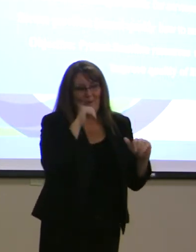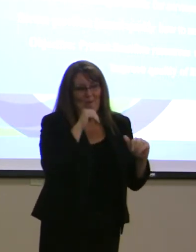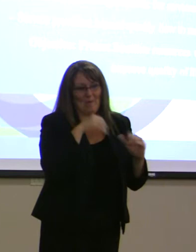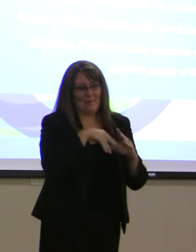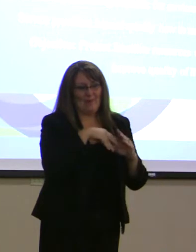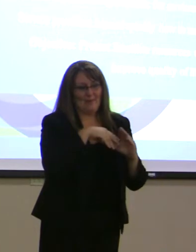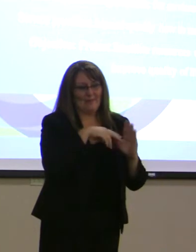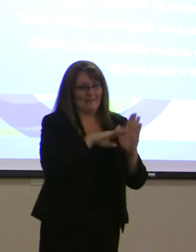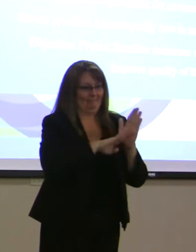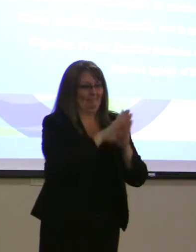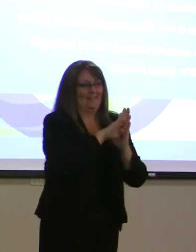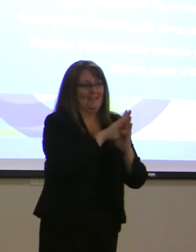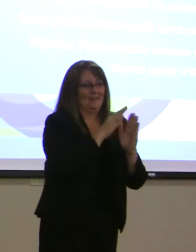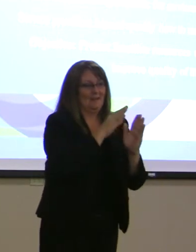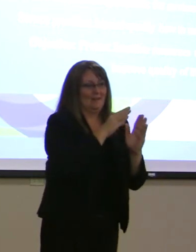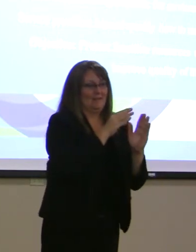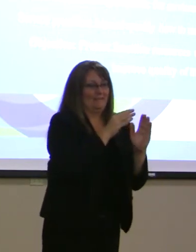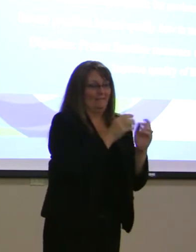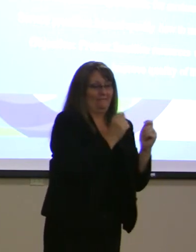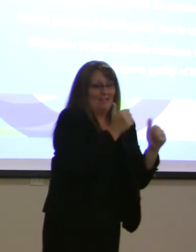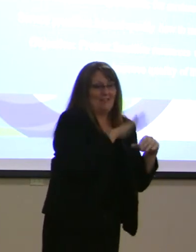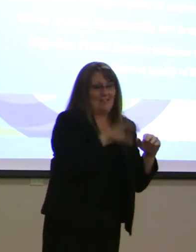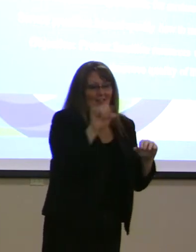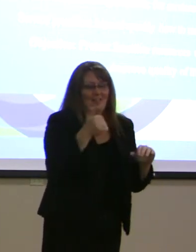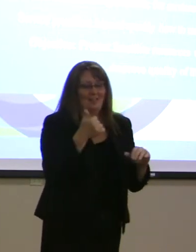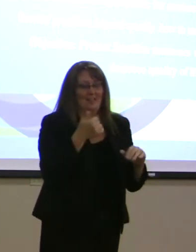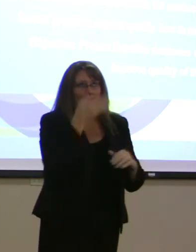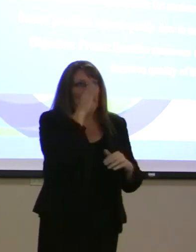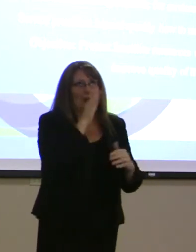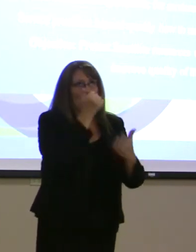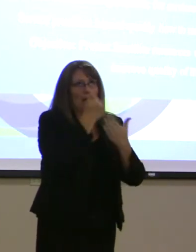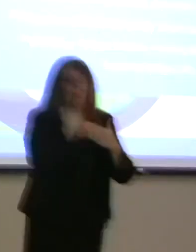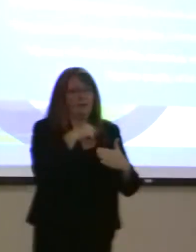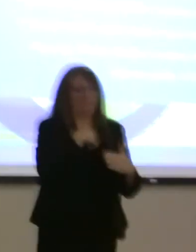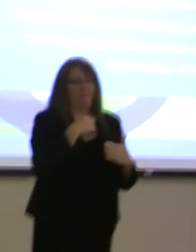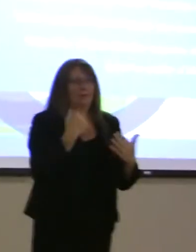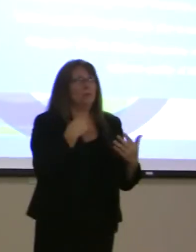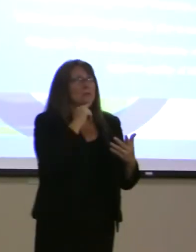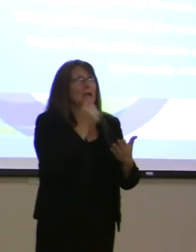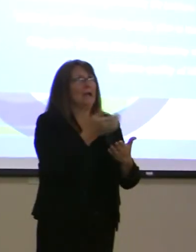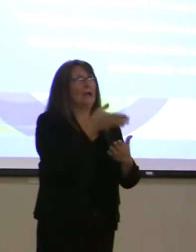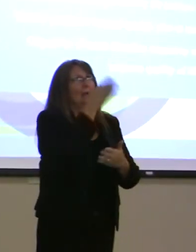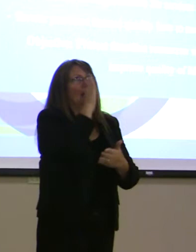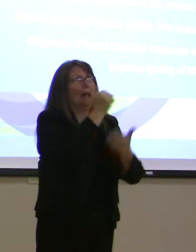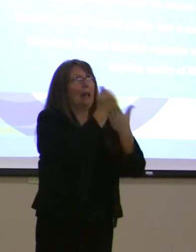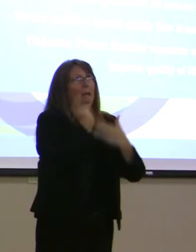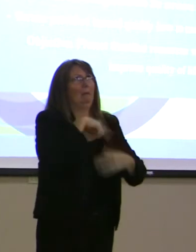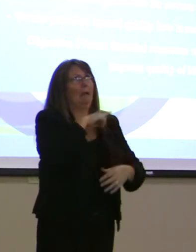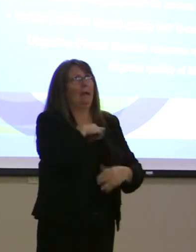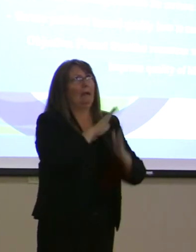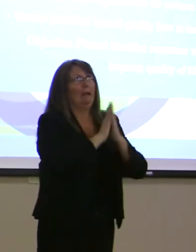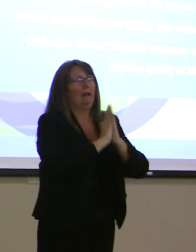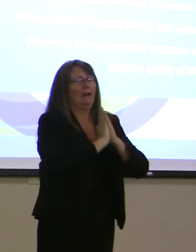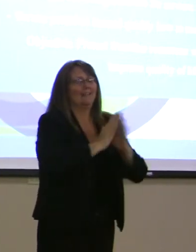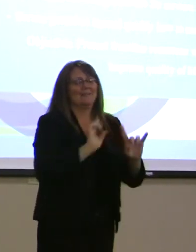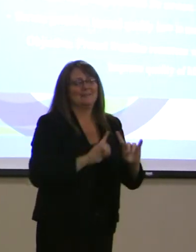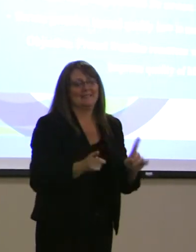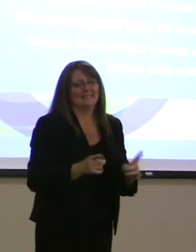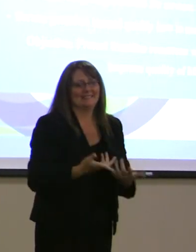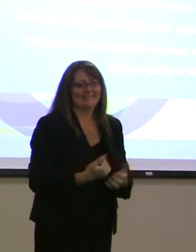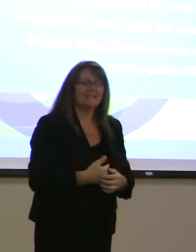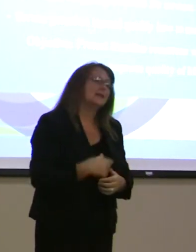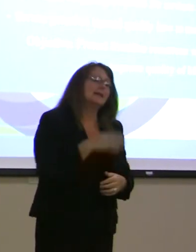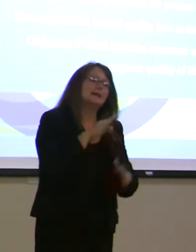else predicts. And God help us, maybe we should be saying a bit of that as well. But